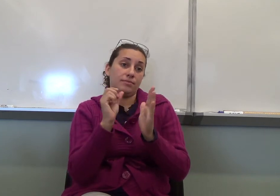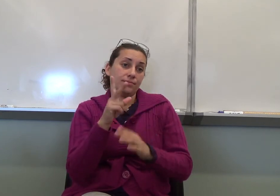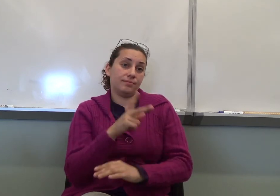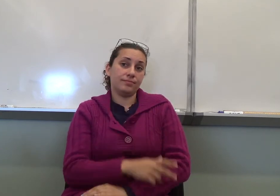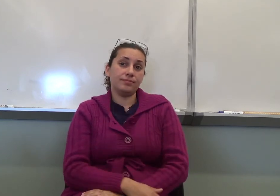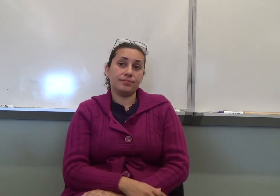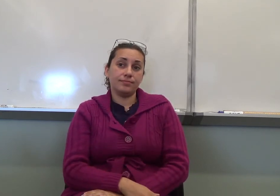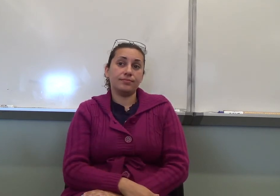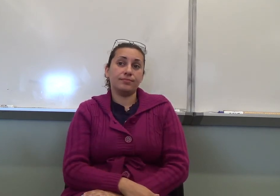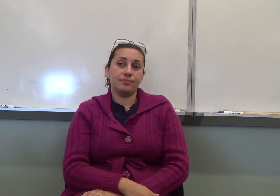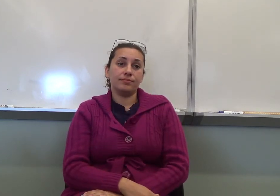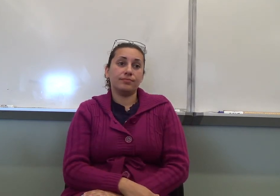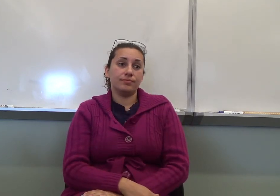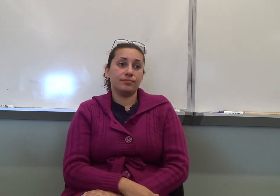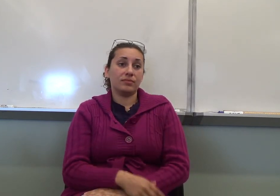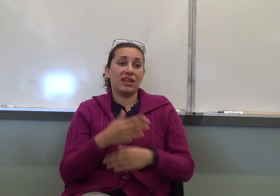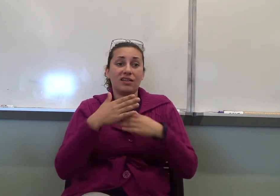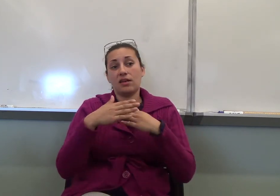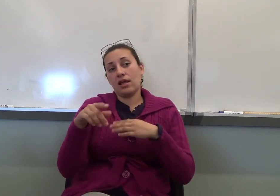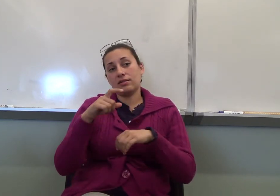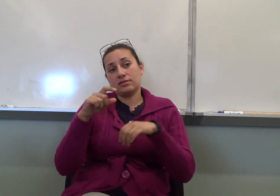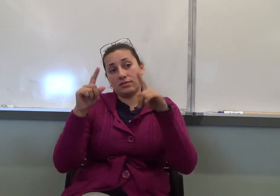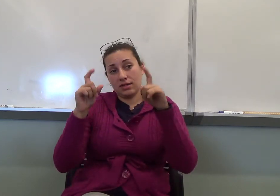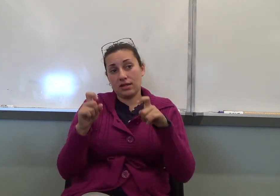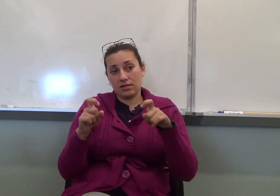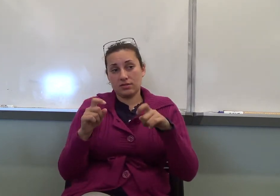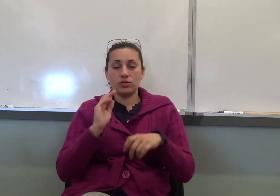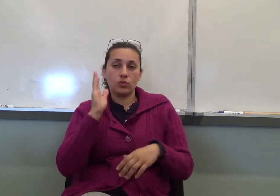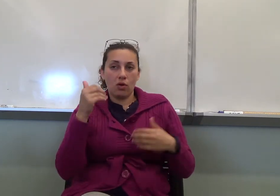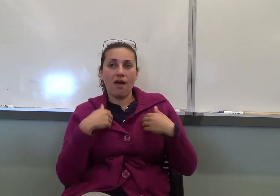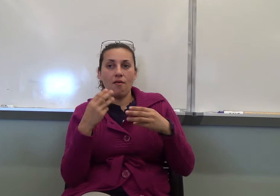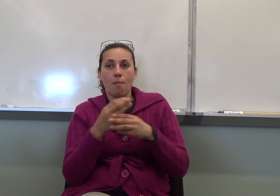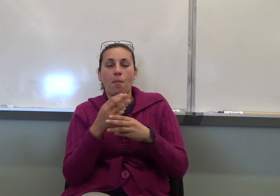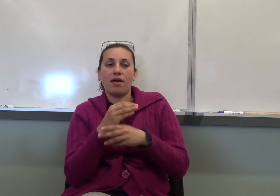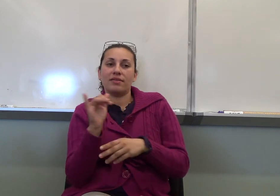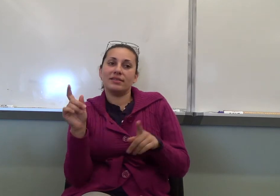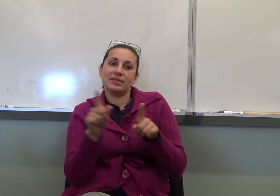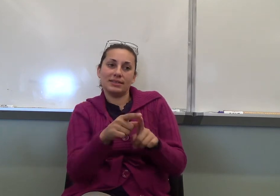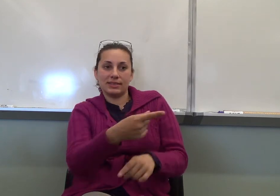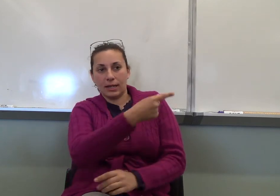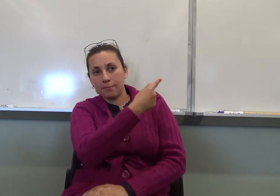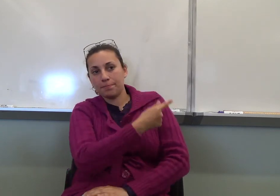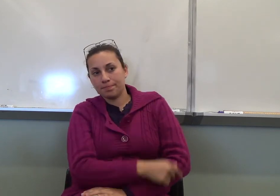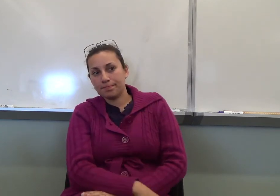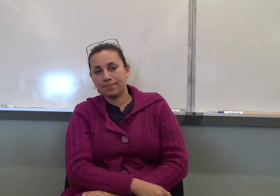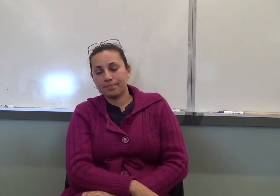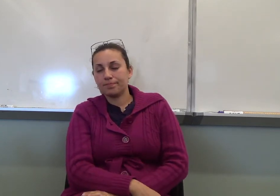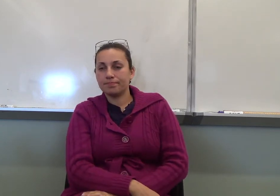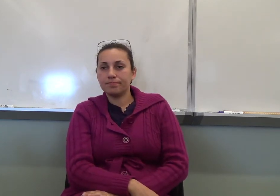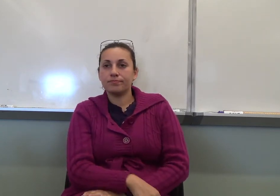because on the next test, of course, you'll have problems like this. You want to have your machine be ready so you can do it.